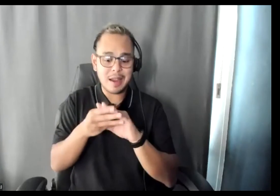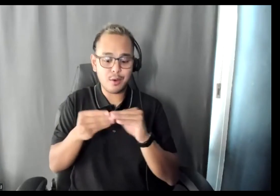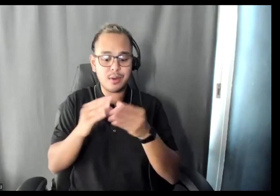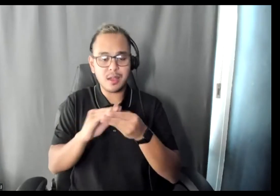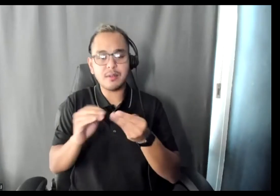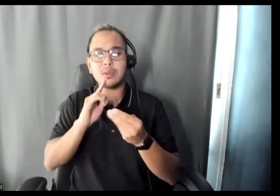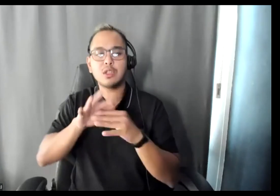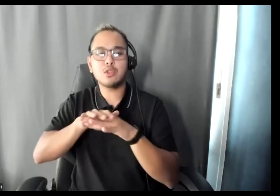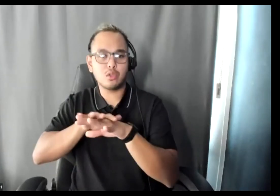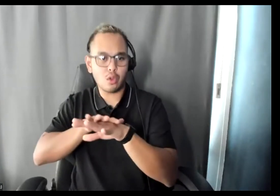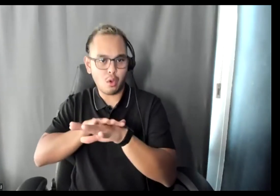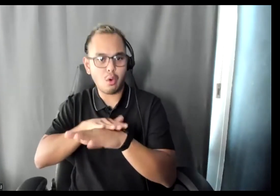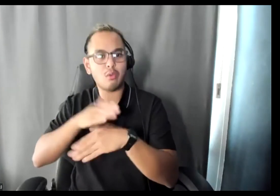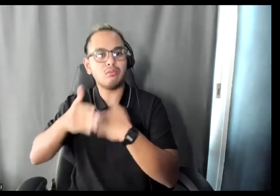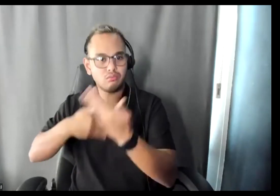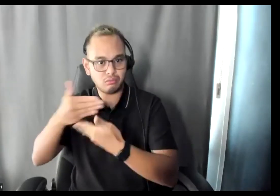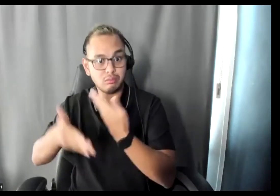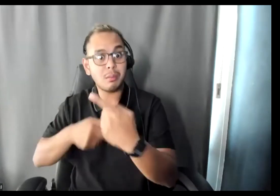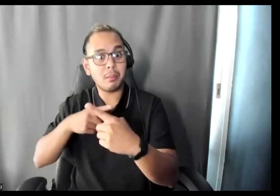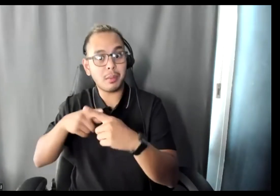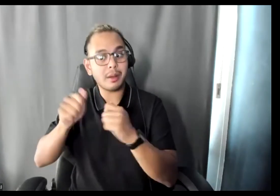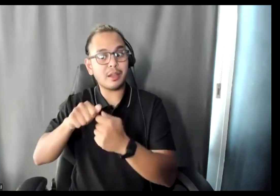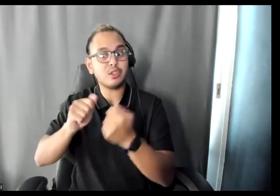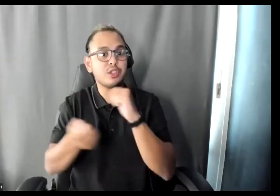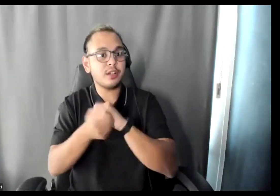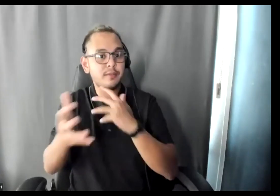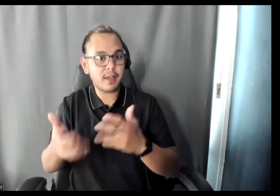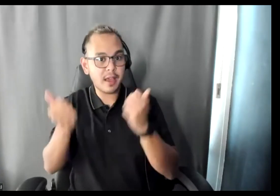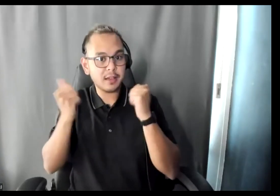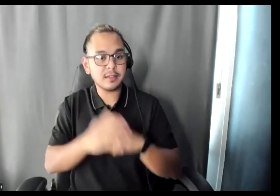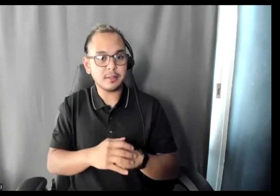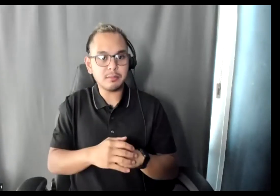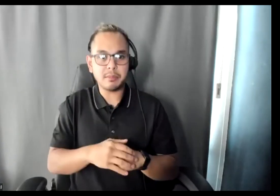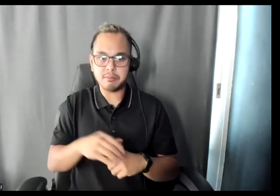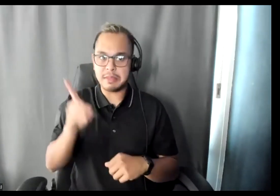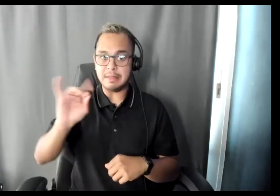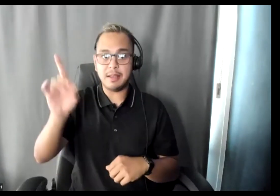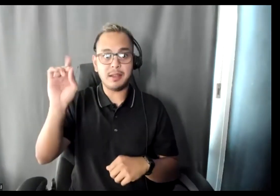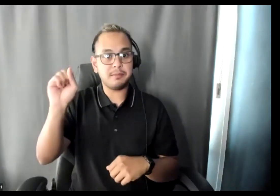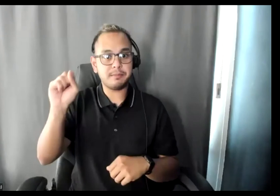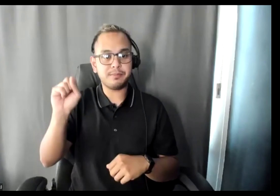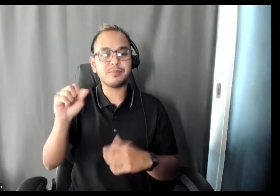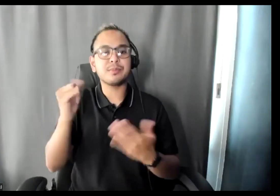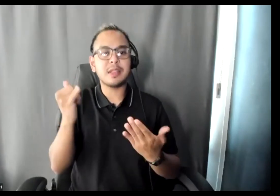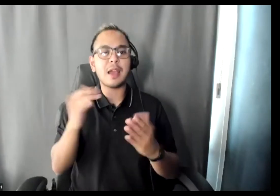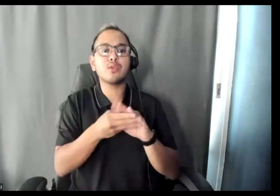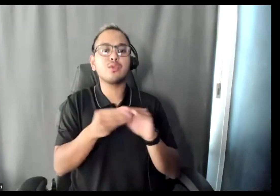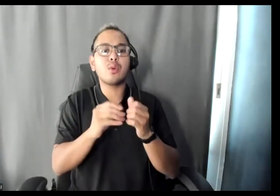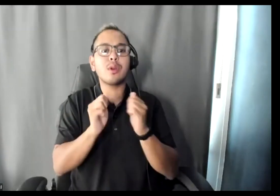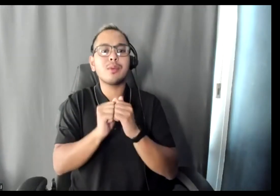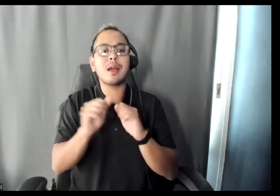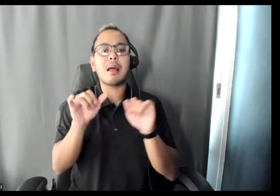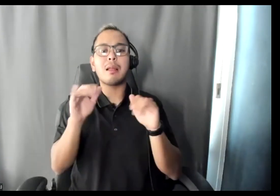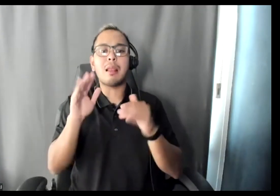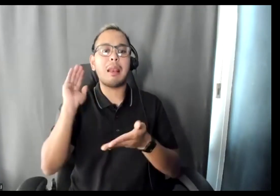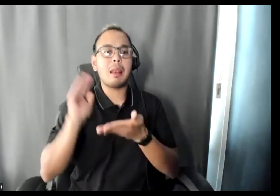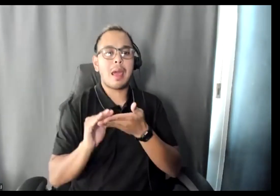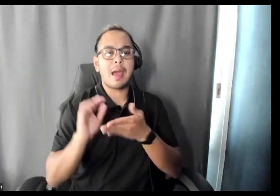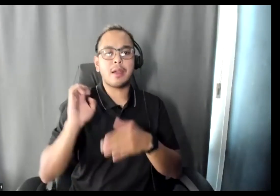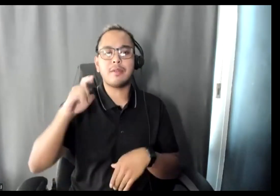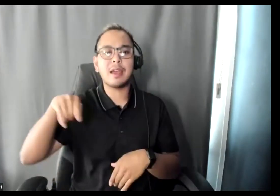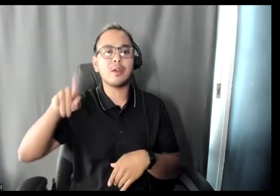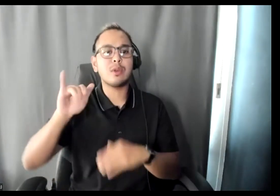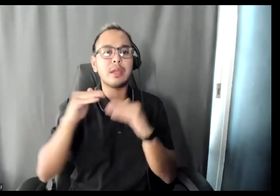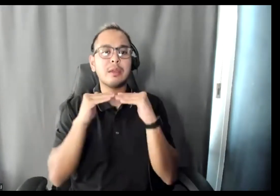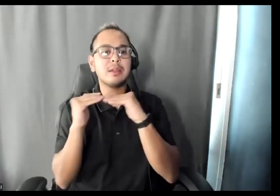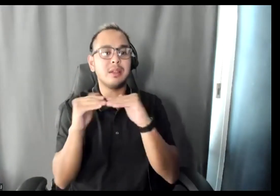can change fast. And it did. And so the narrative around the lack of equity in the world had a major effect, at